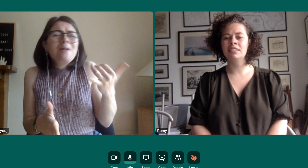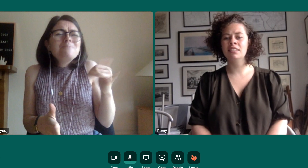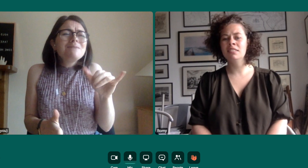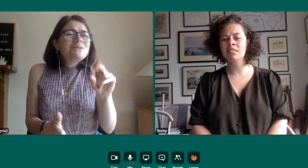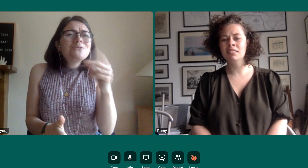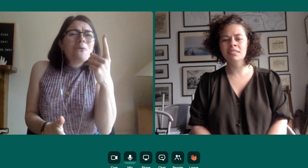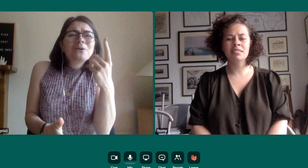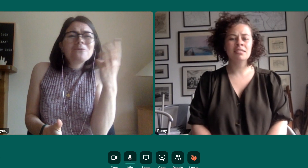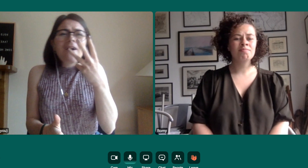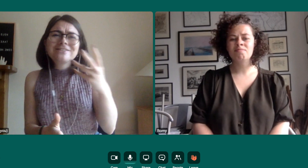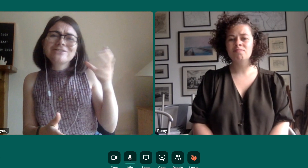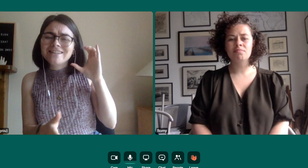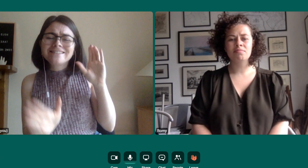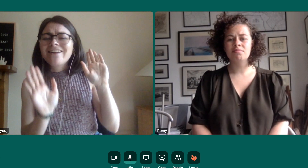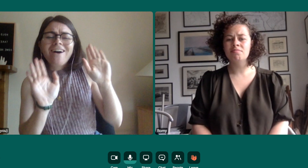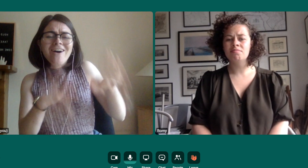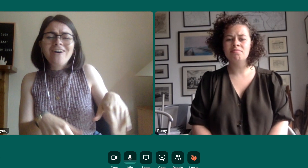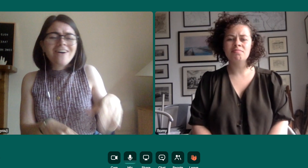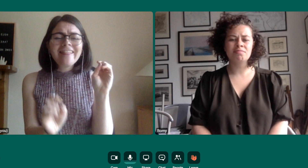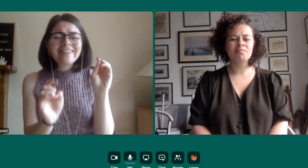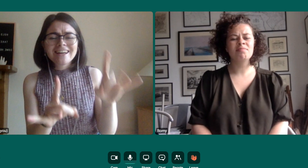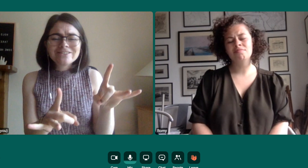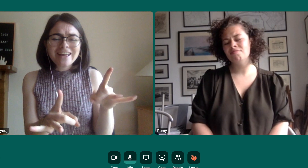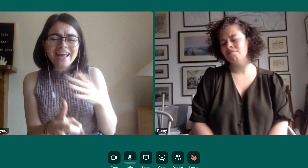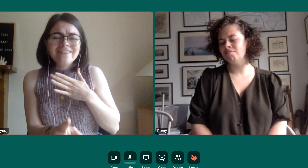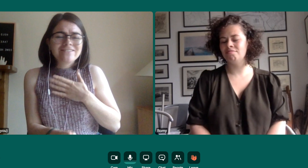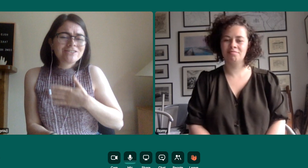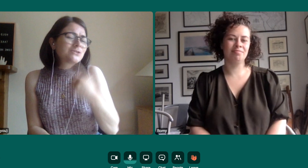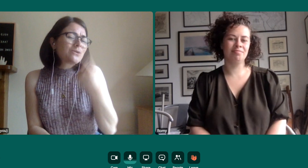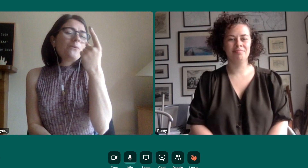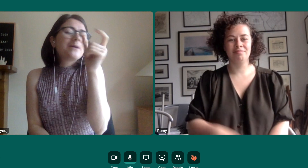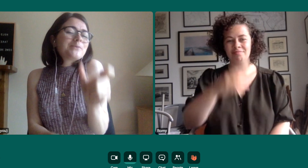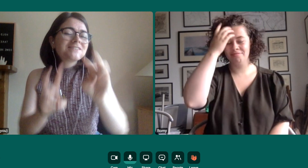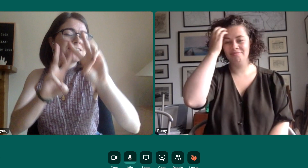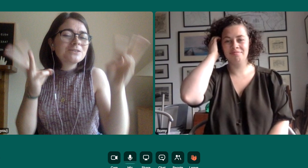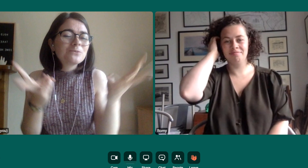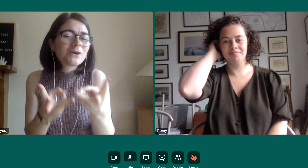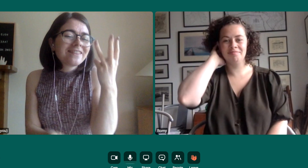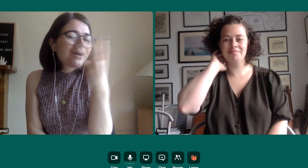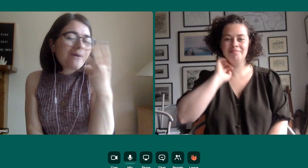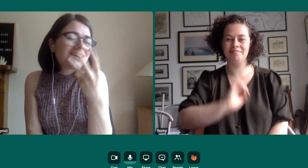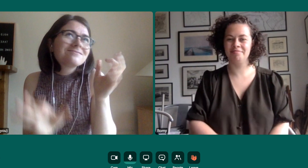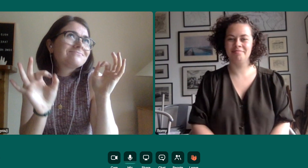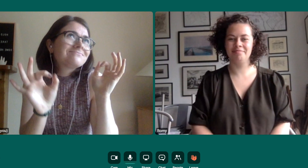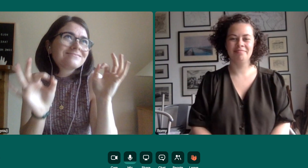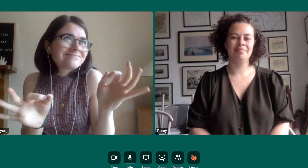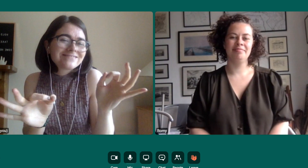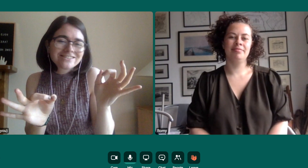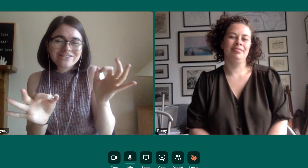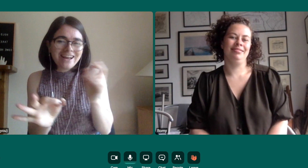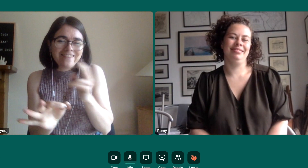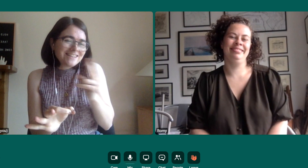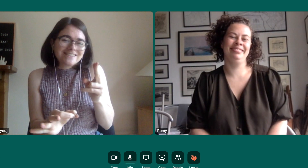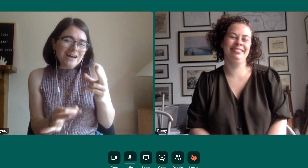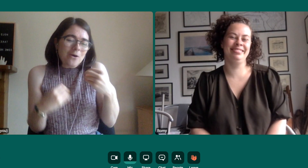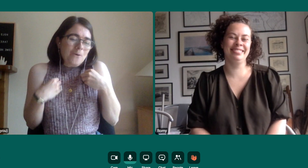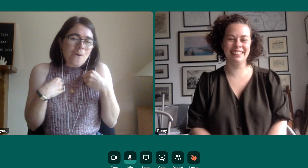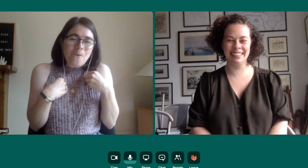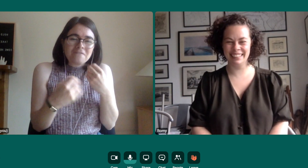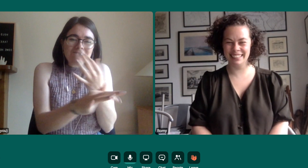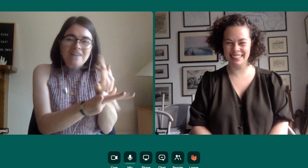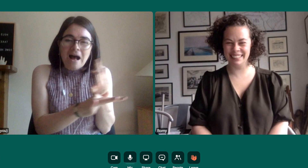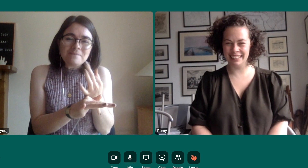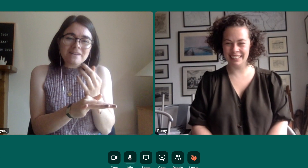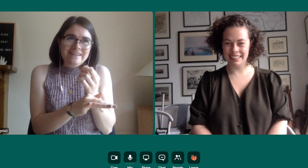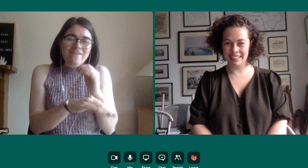okay. Even if it's just one person that watches outside of our close friends and family, that's all right." People have watched. People